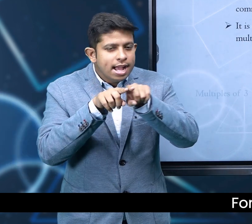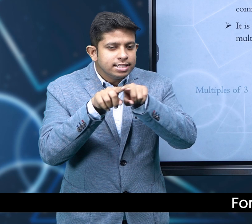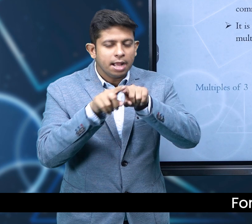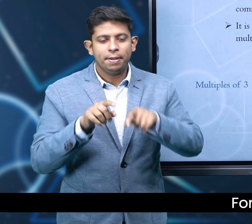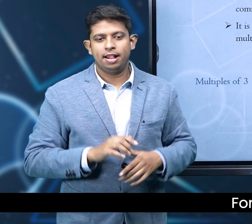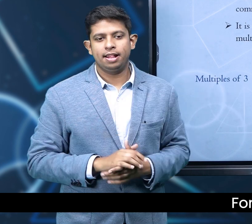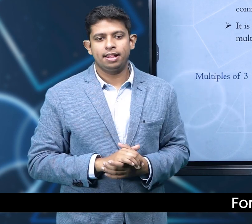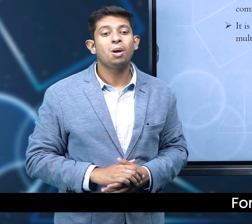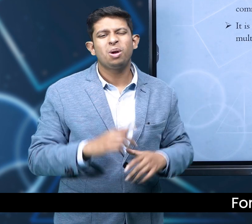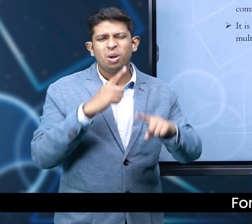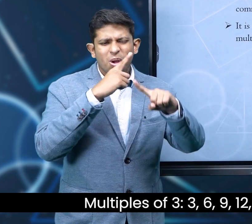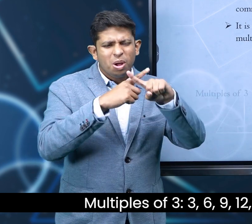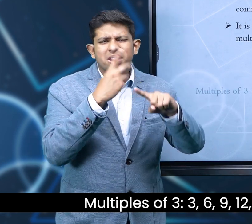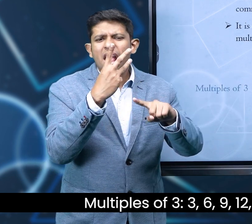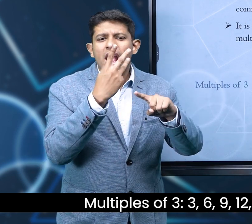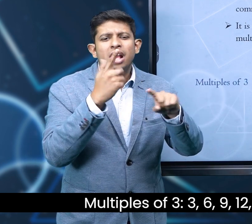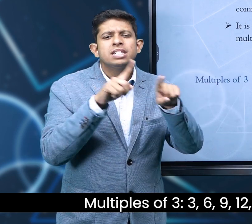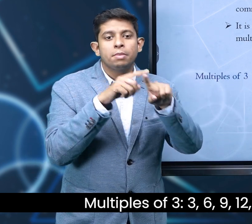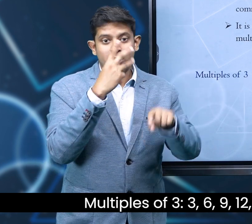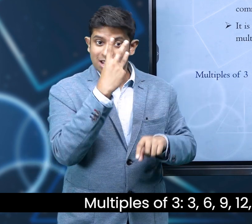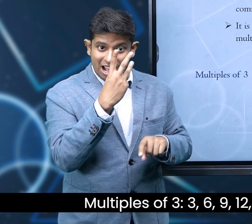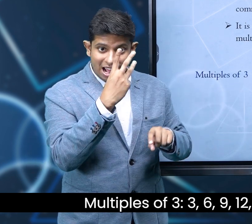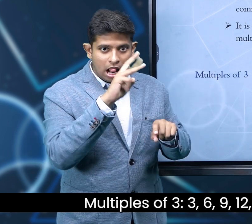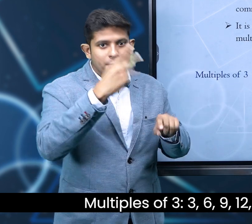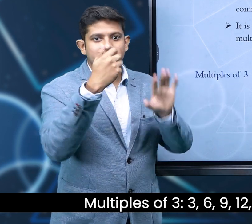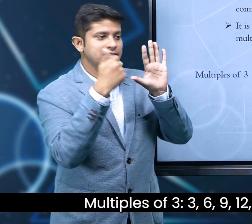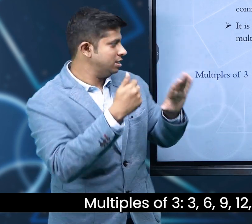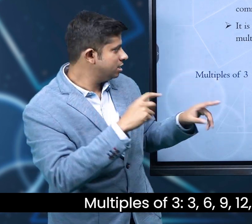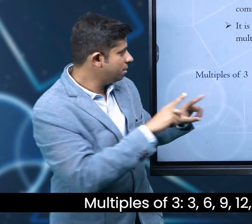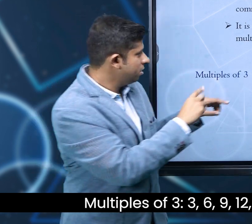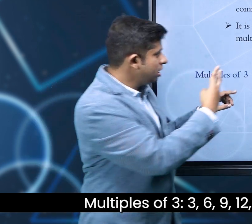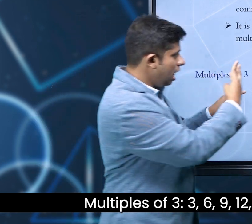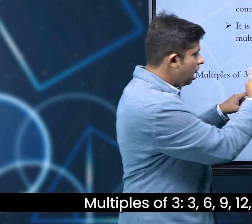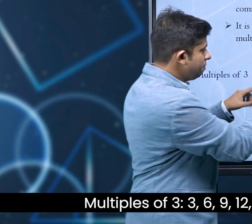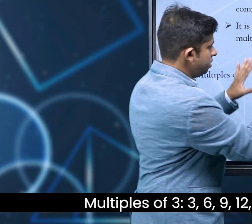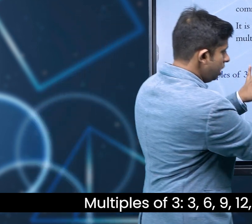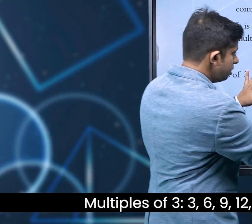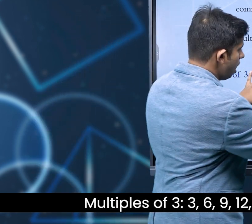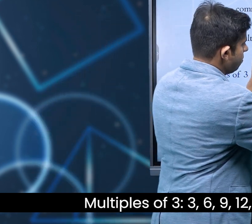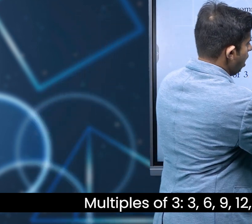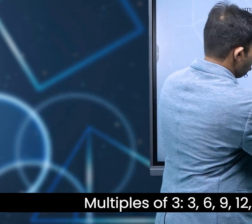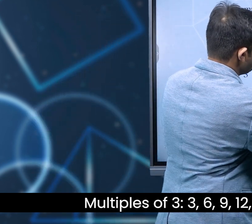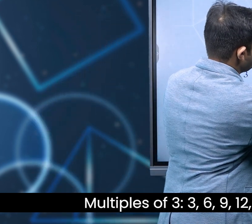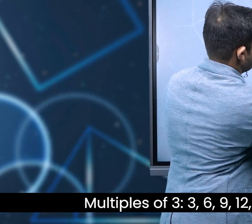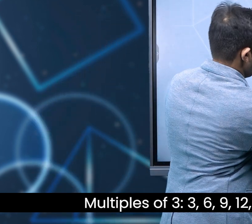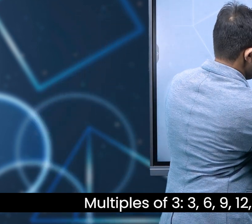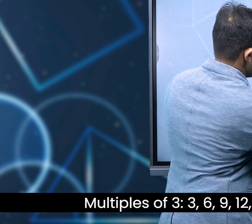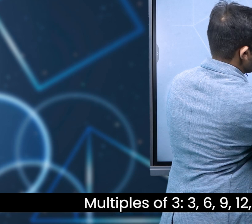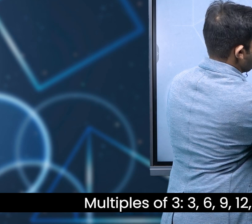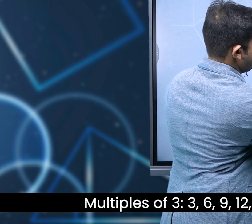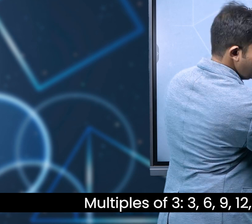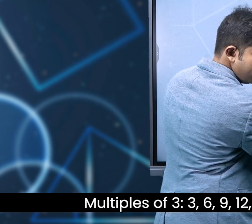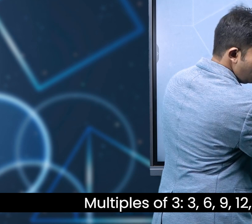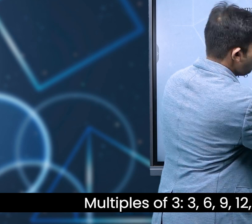example, multiples of 3 are 3, 6, 9, 12, 15, 18, 21,